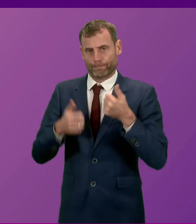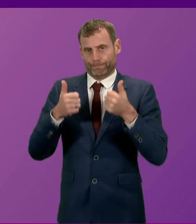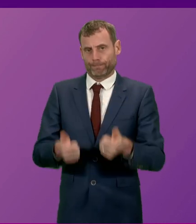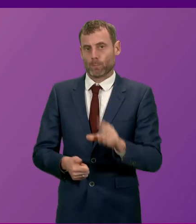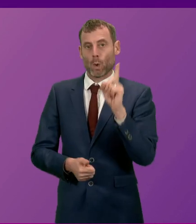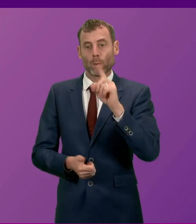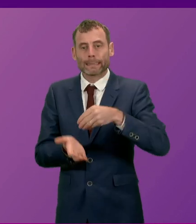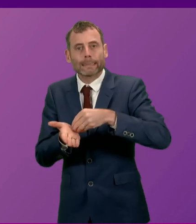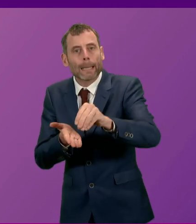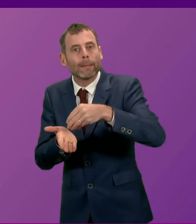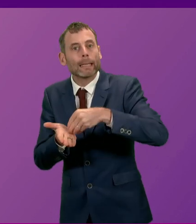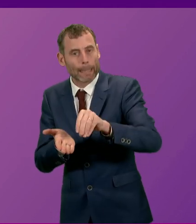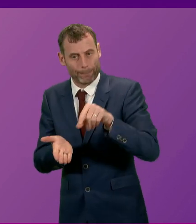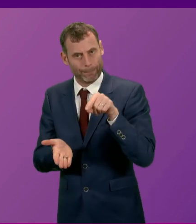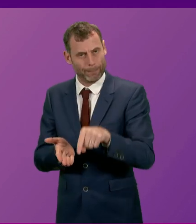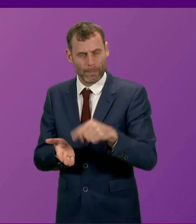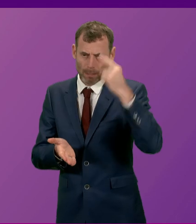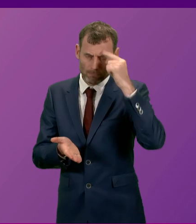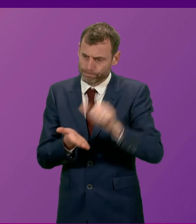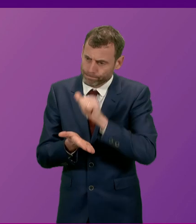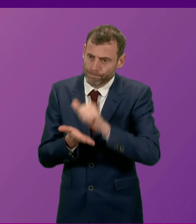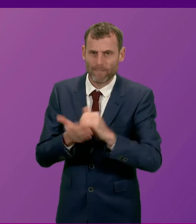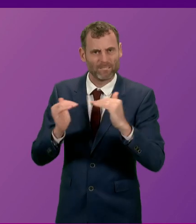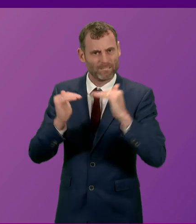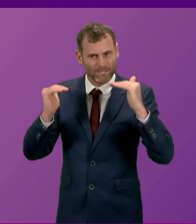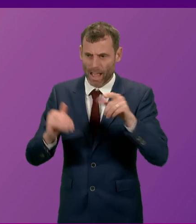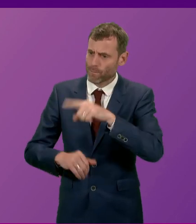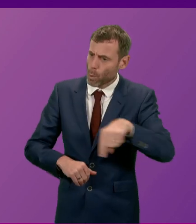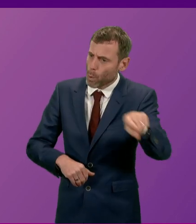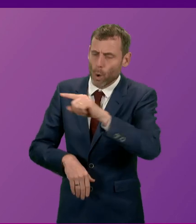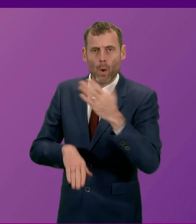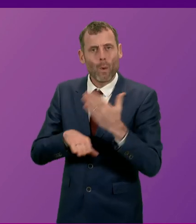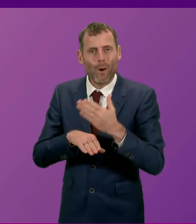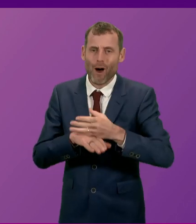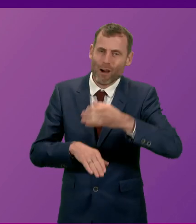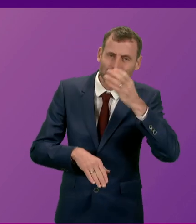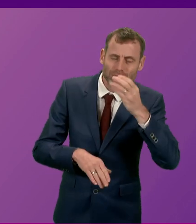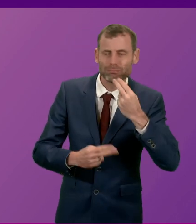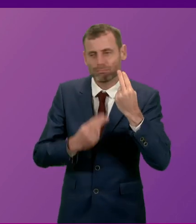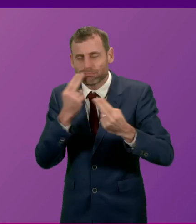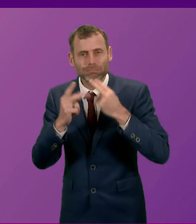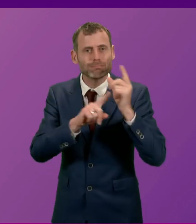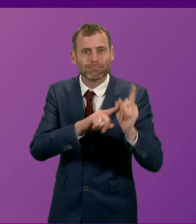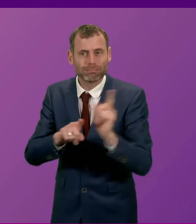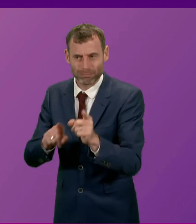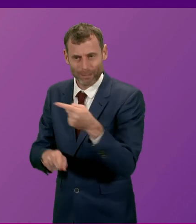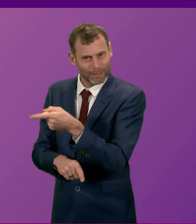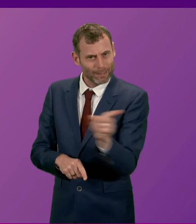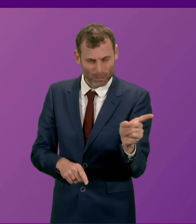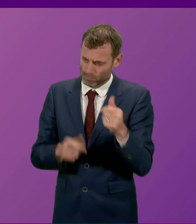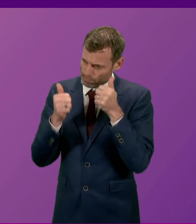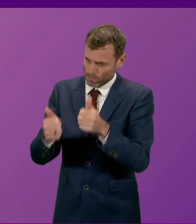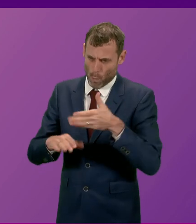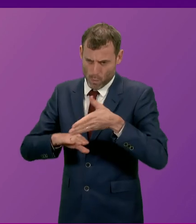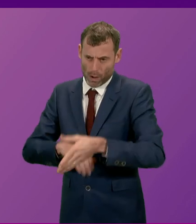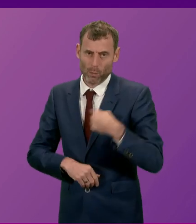for the benefit of hospitality, leisure and service workers who do a great job every day serving our communities across Scotland. The legislation is a